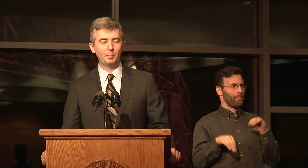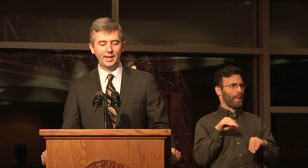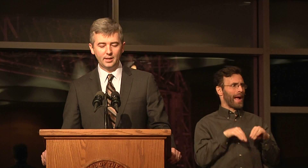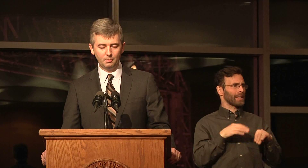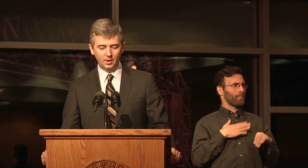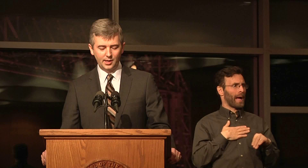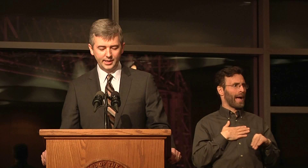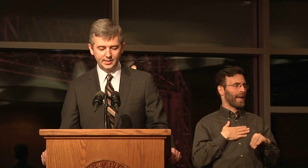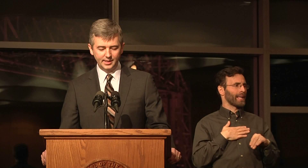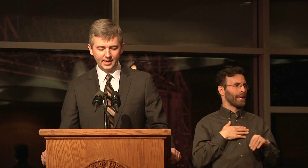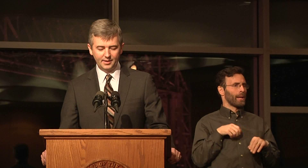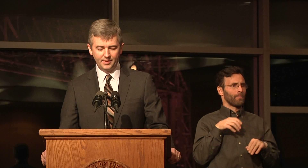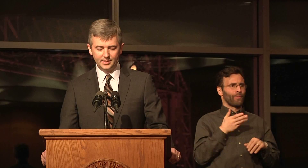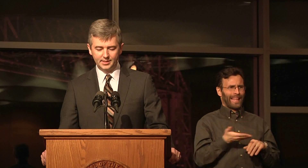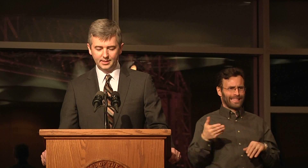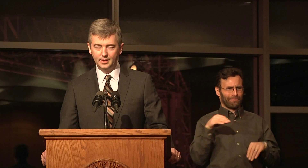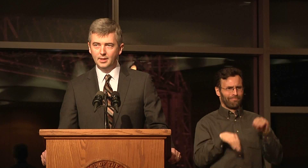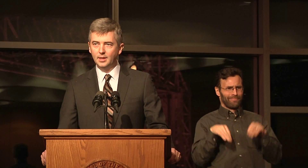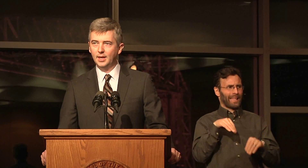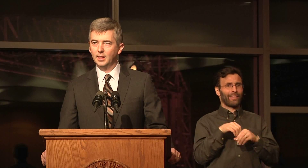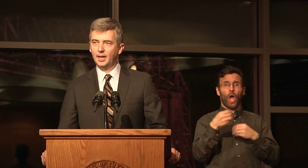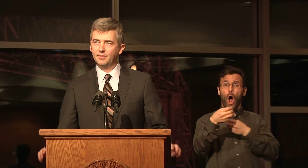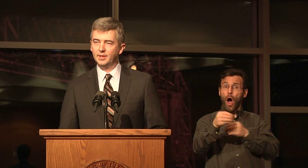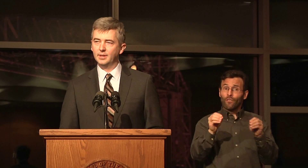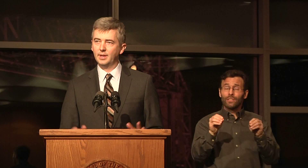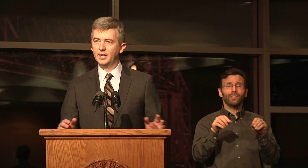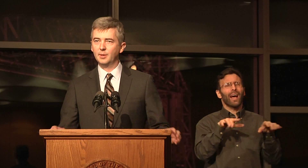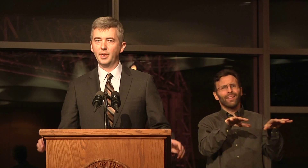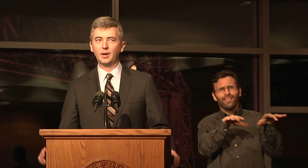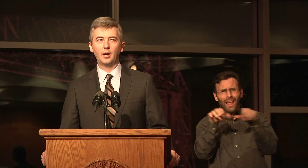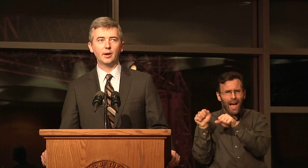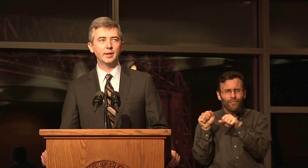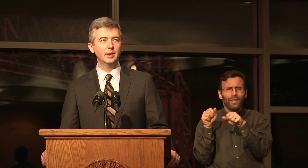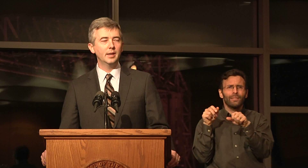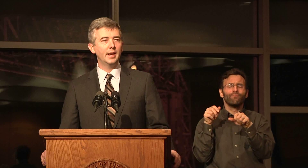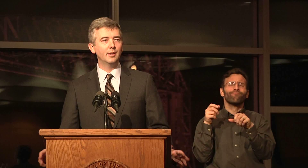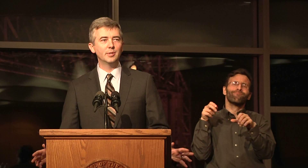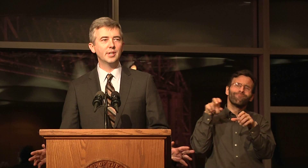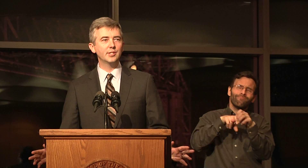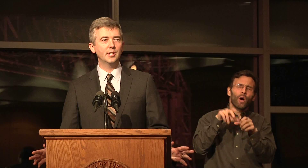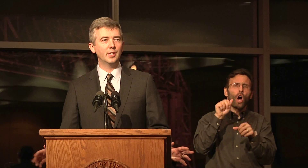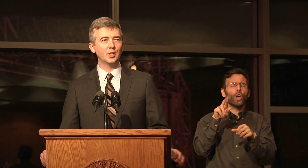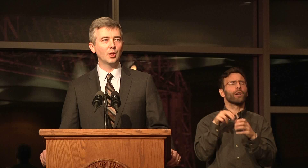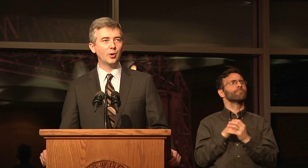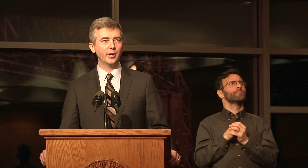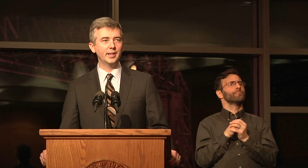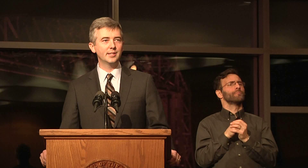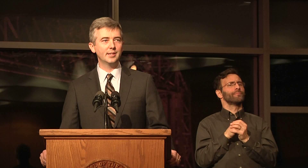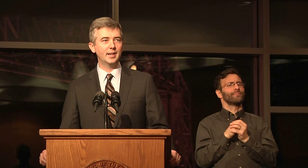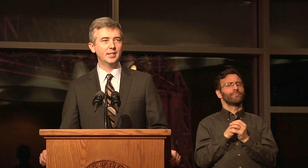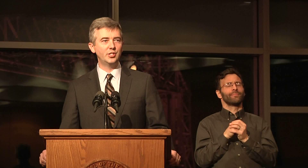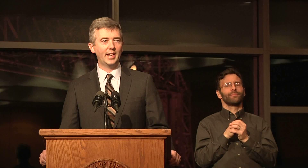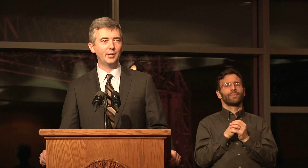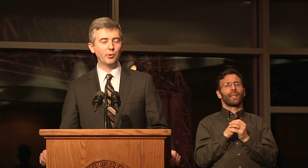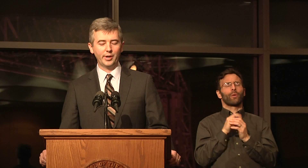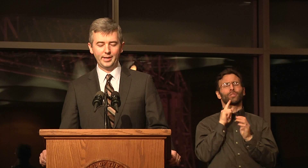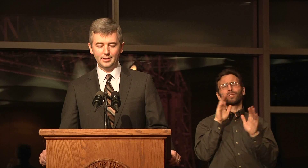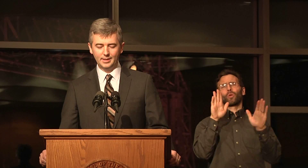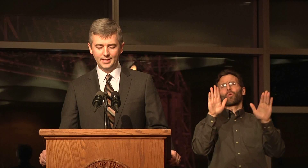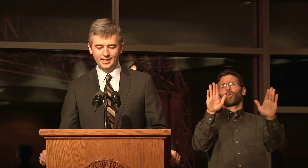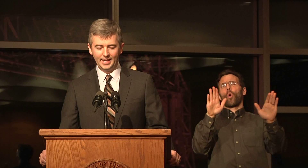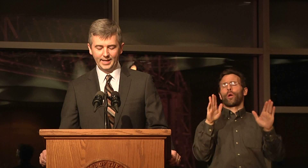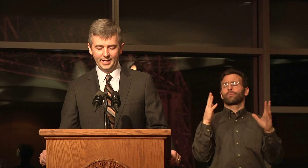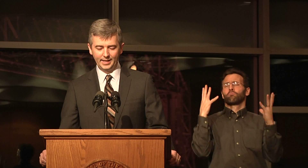my remaining belongings in the office and left and got into my car, and it was such a glorious